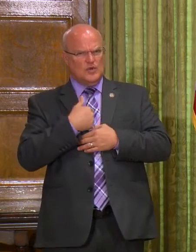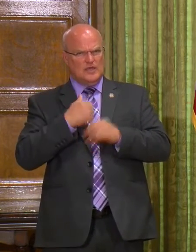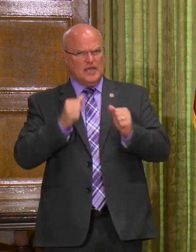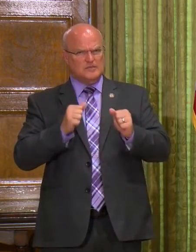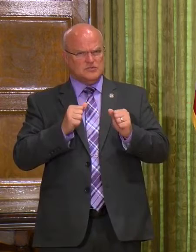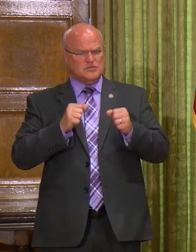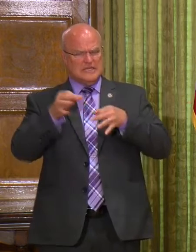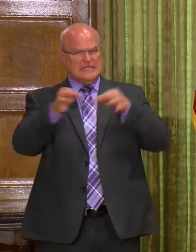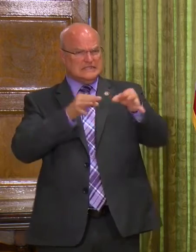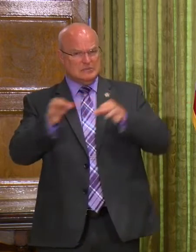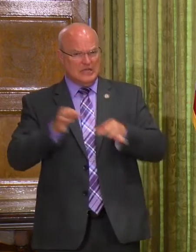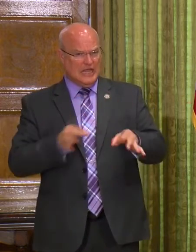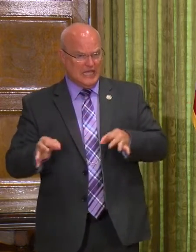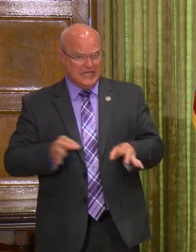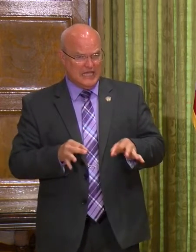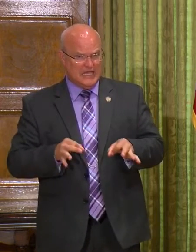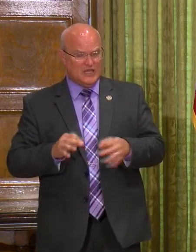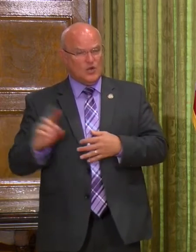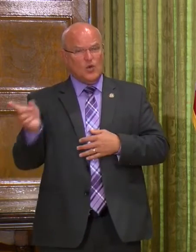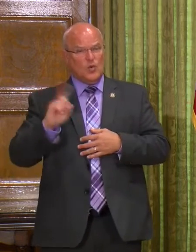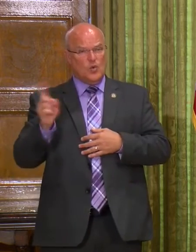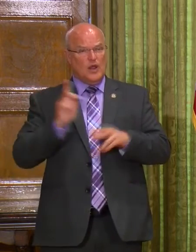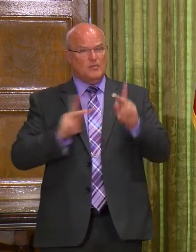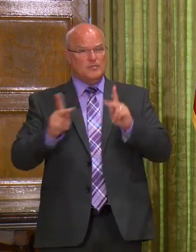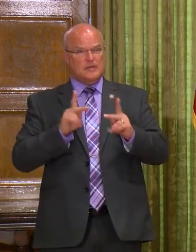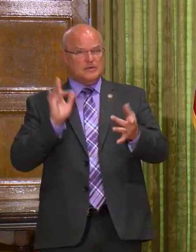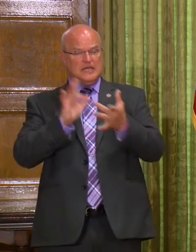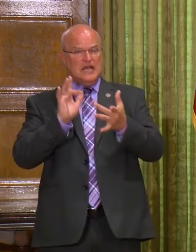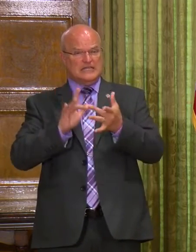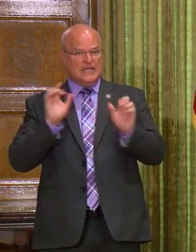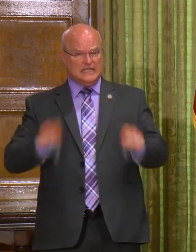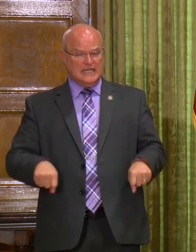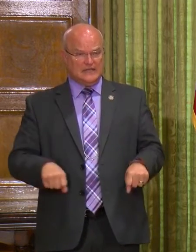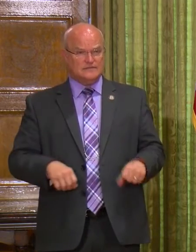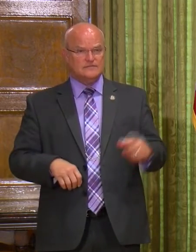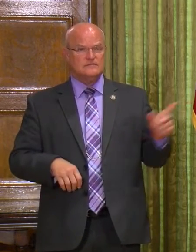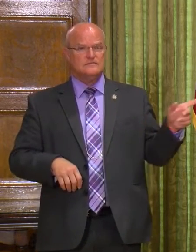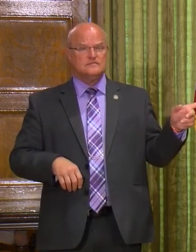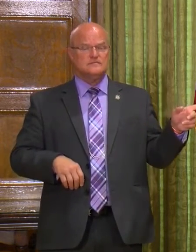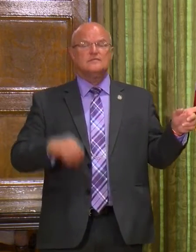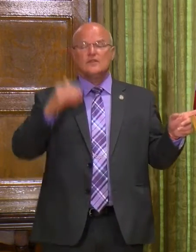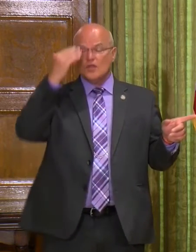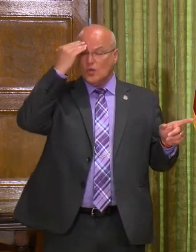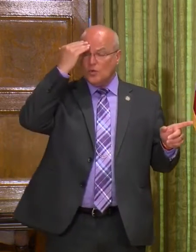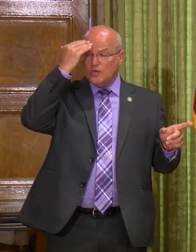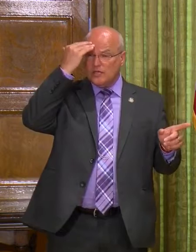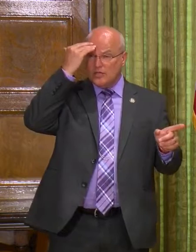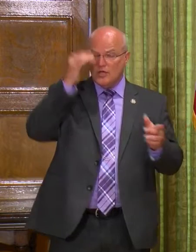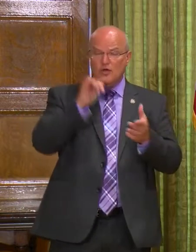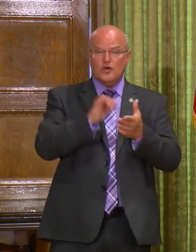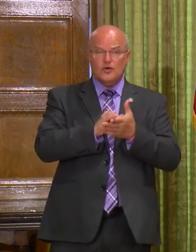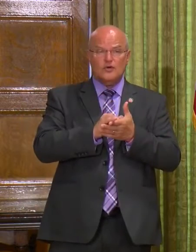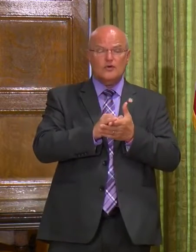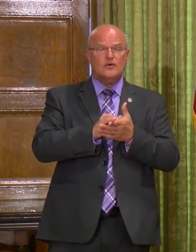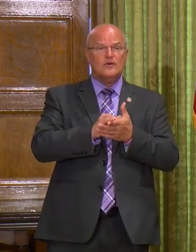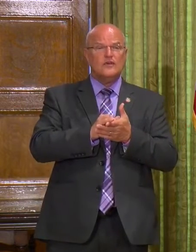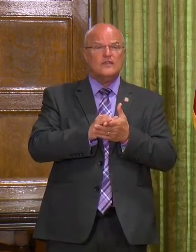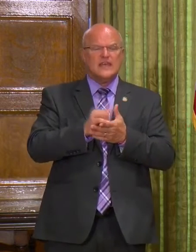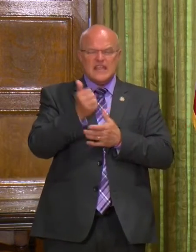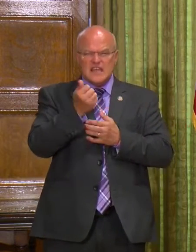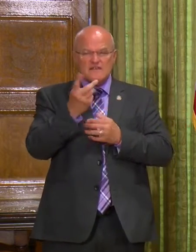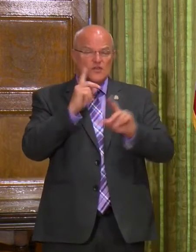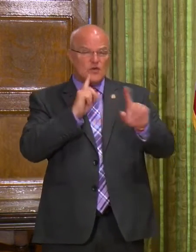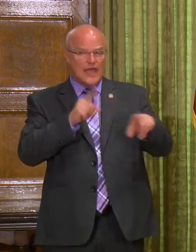been able to explain where people are coming into contact? Well, we know that there's a